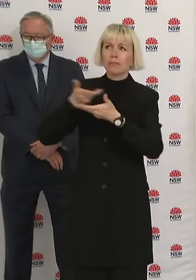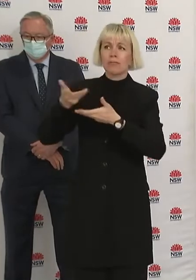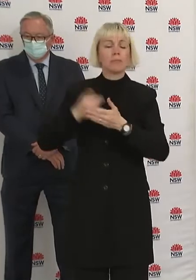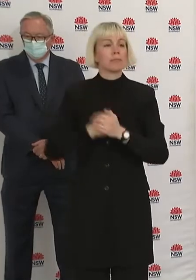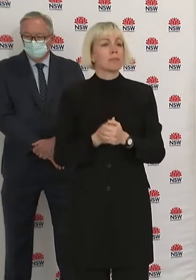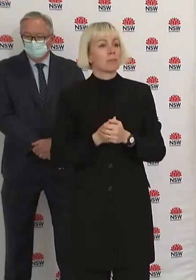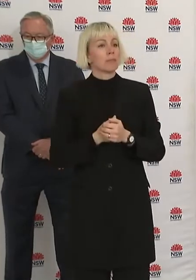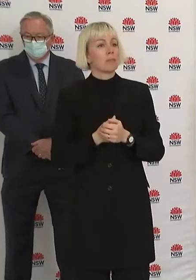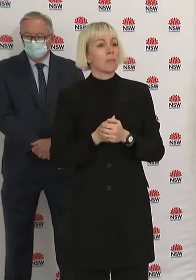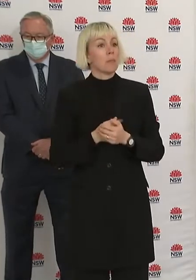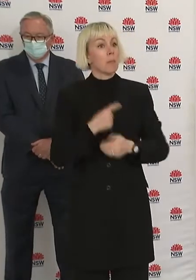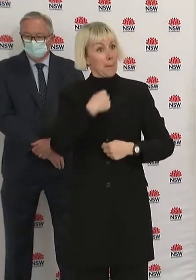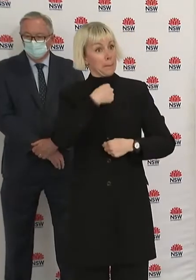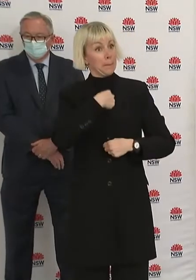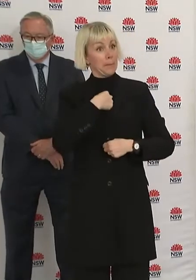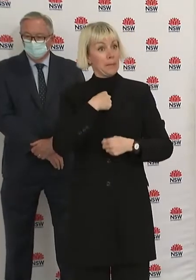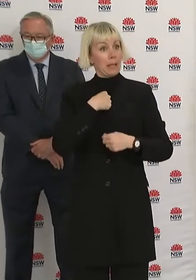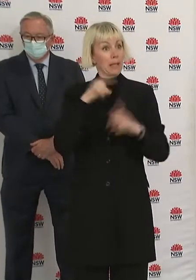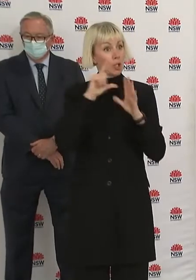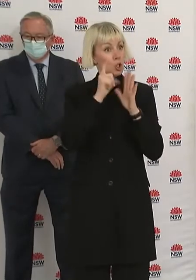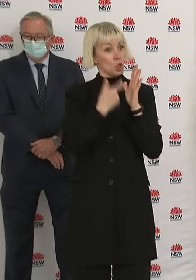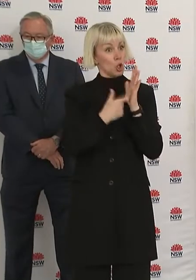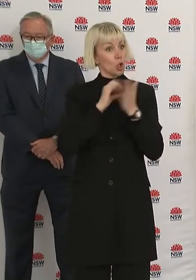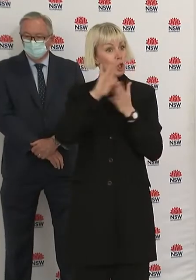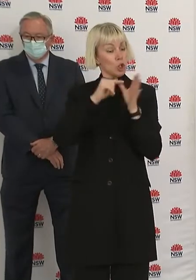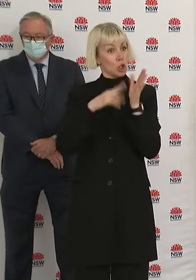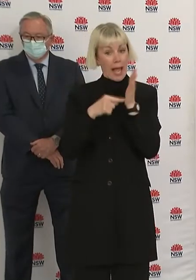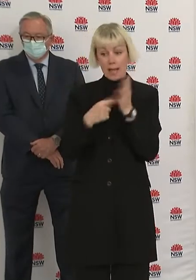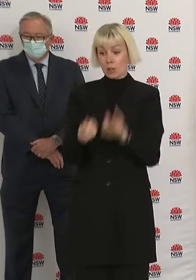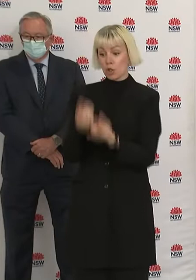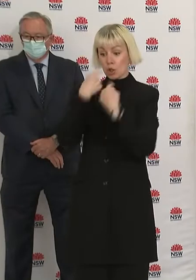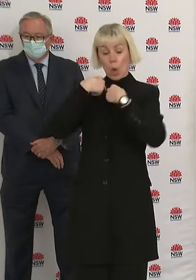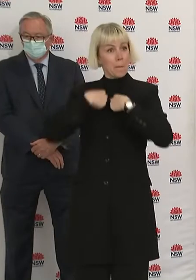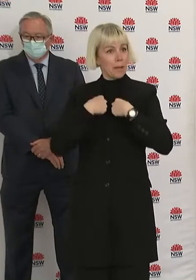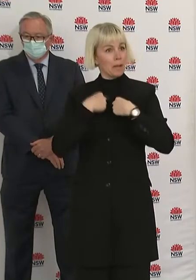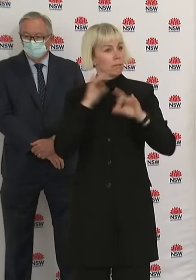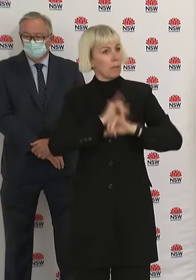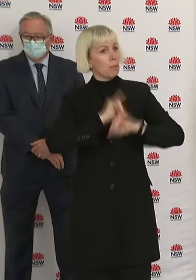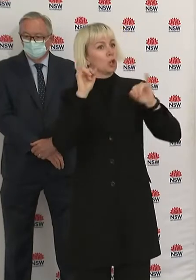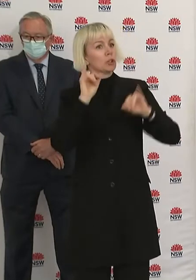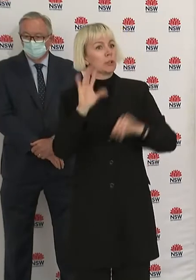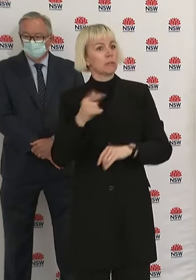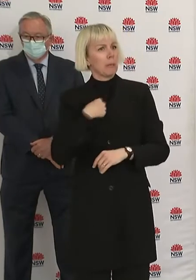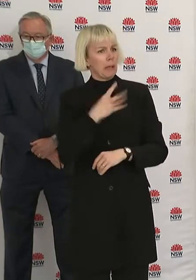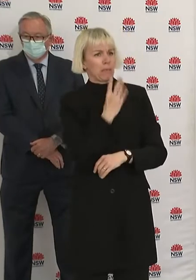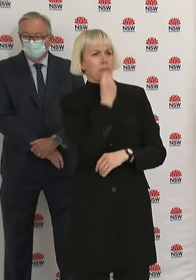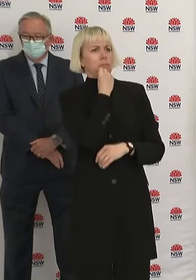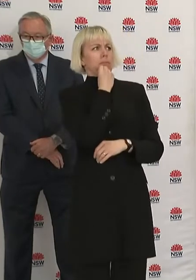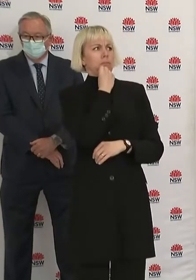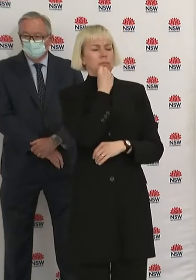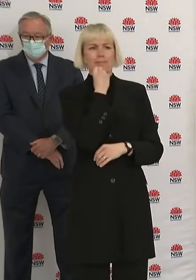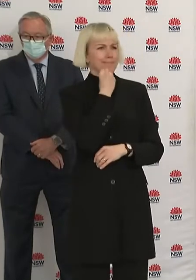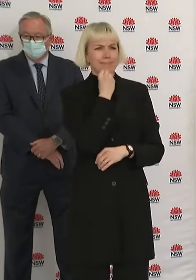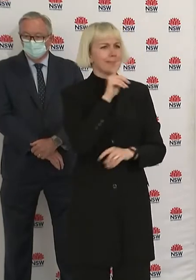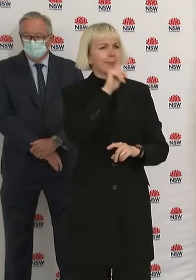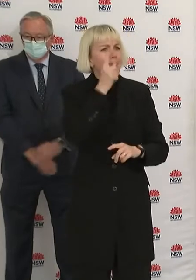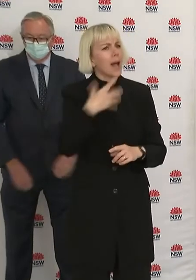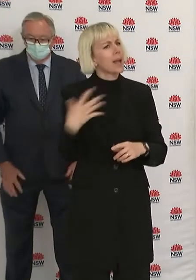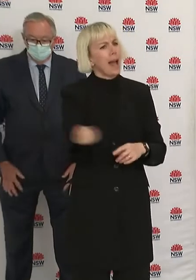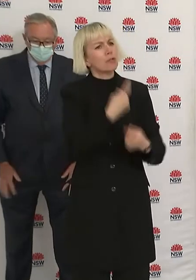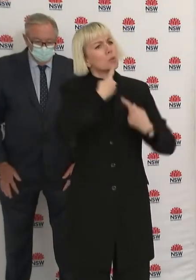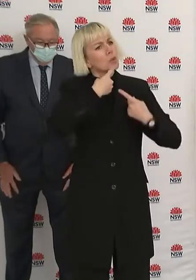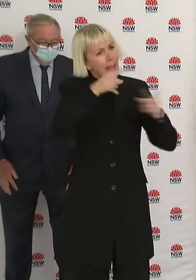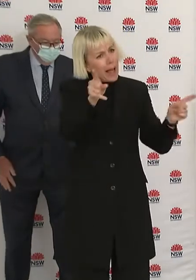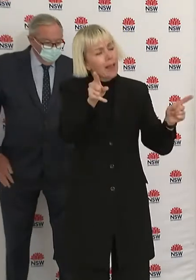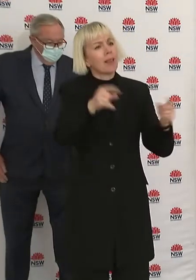me to hold on to that advice and not convey that advice that my Chief Medical Officer has provided me, and the sense of urgency we have in